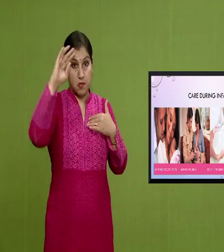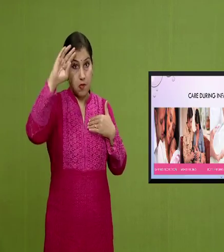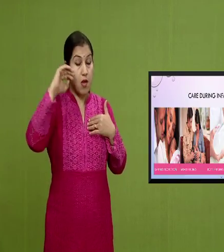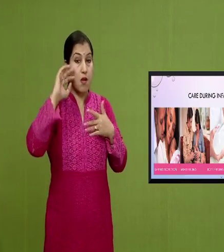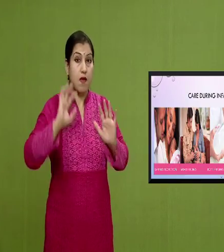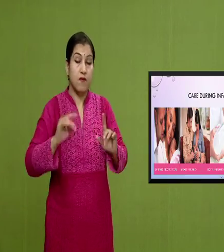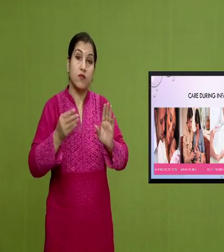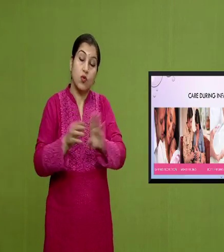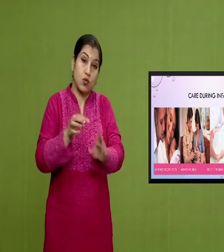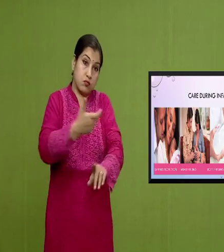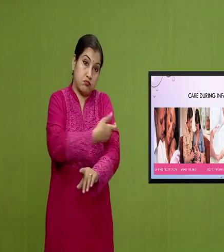very important.